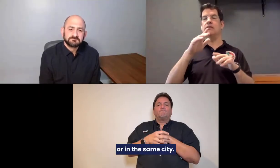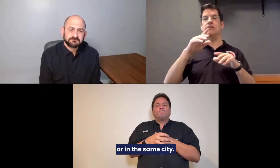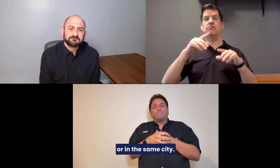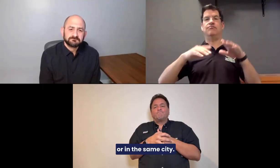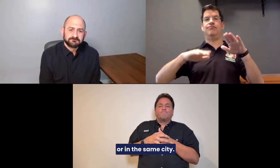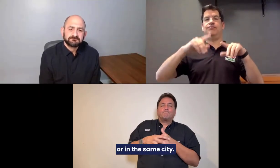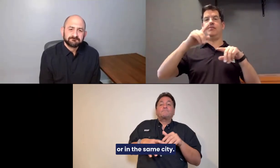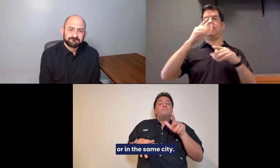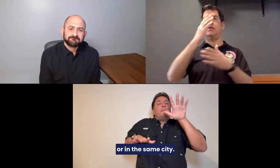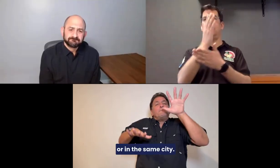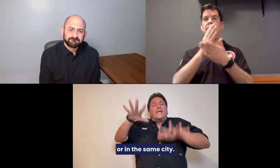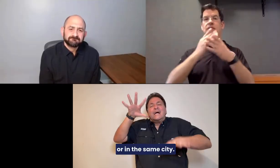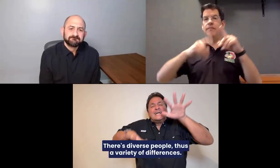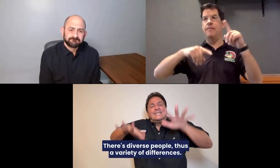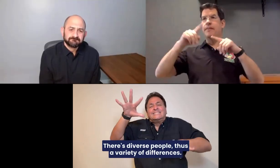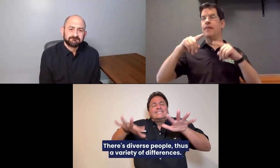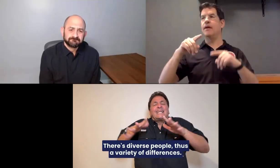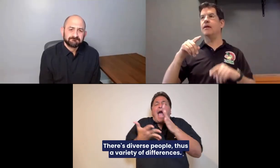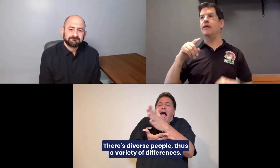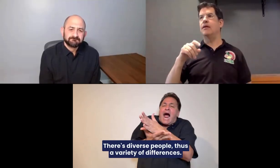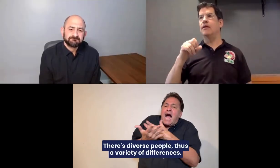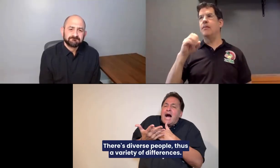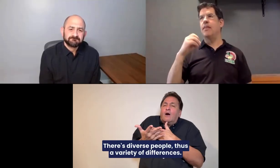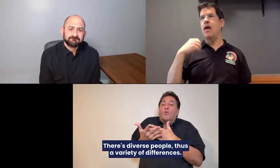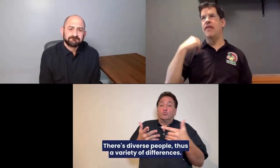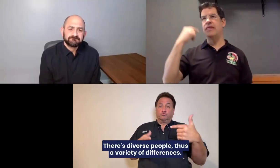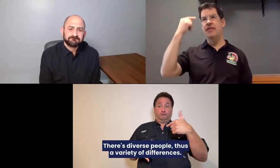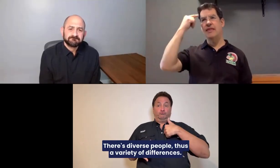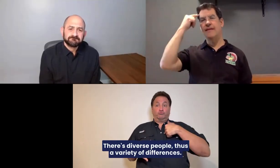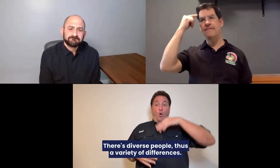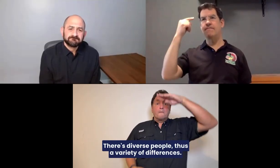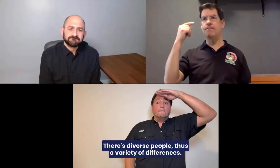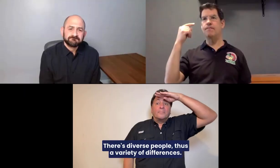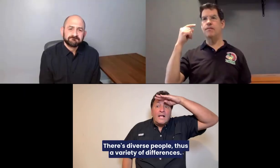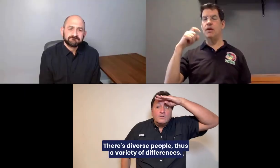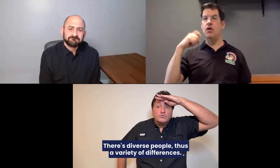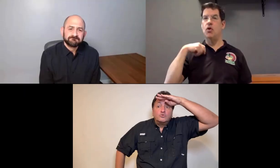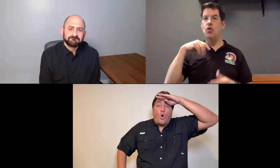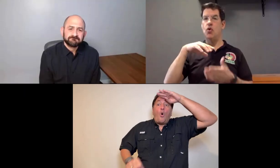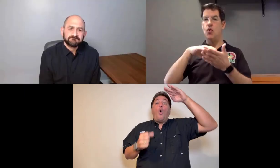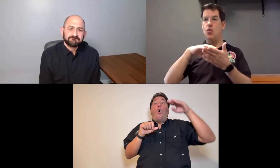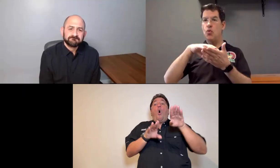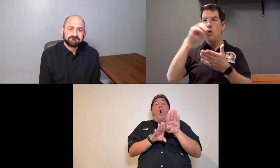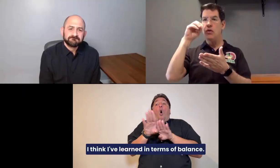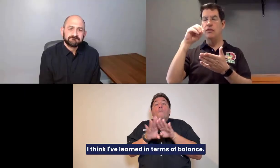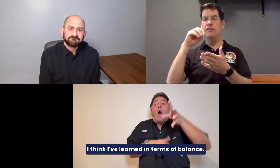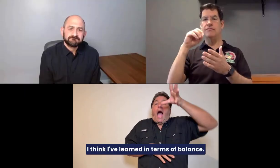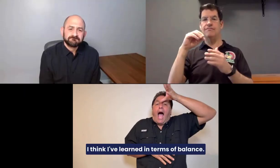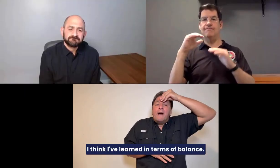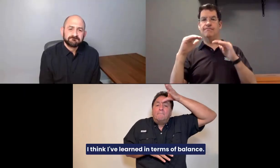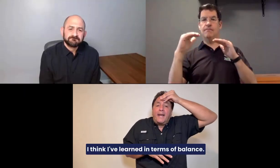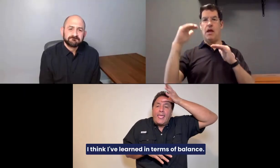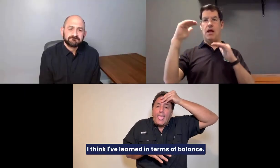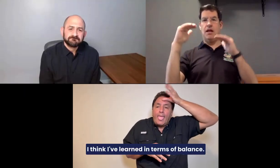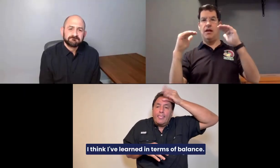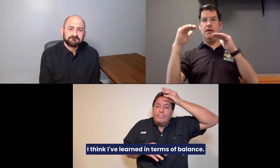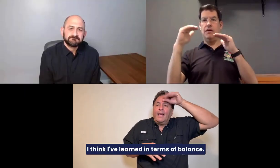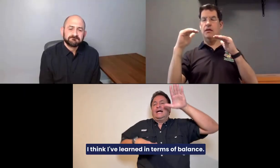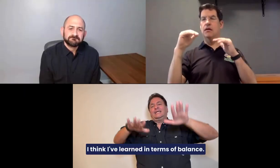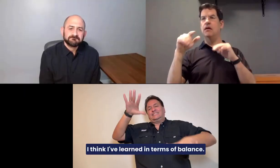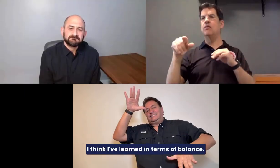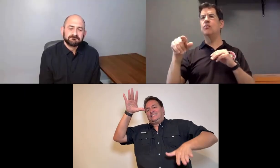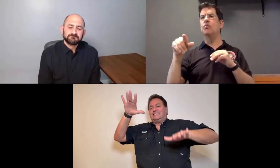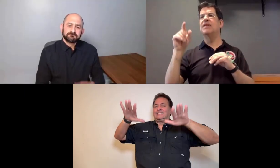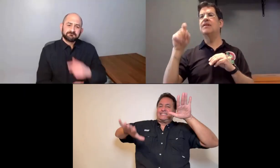or in the same city. There's diverse people, thus a variety of differences. I think I've learned in terms